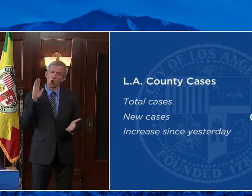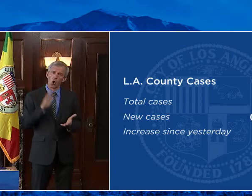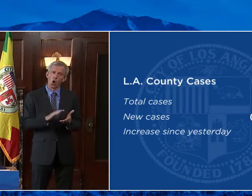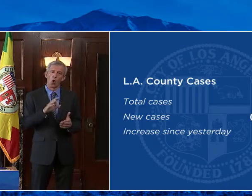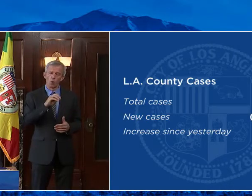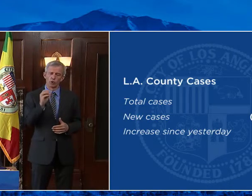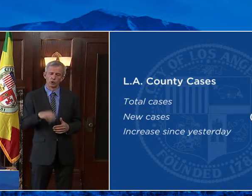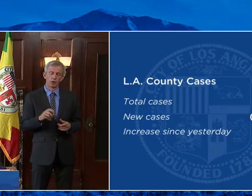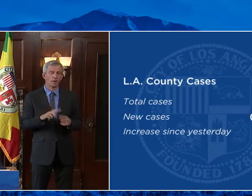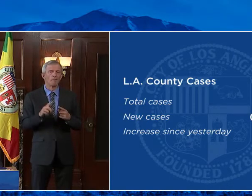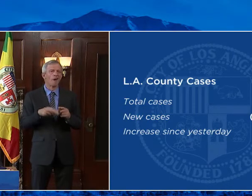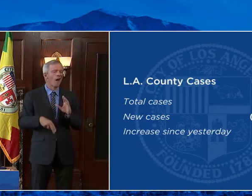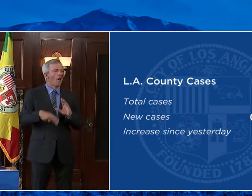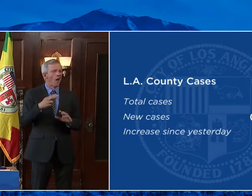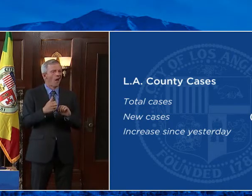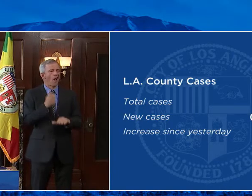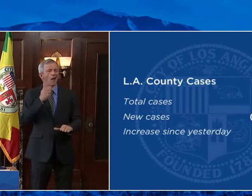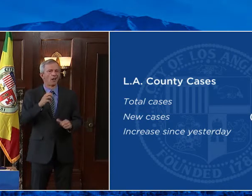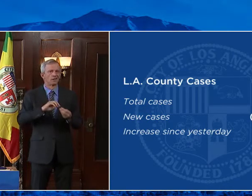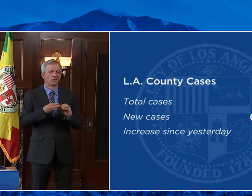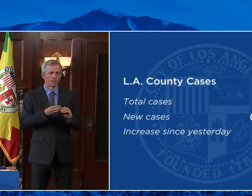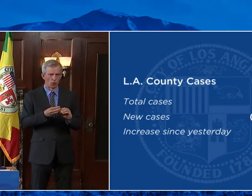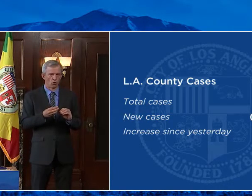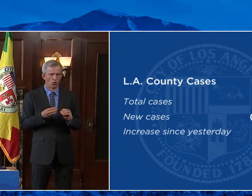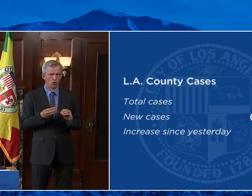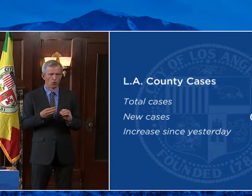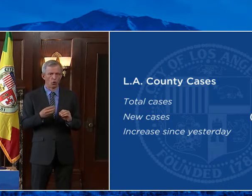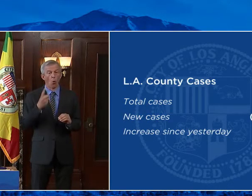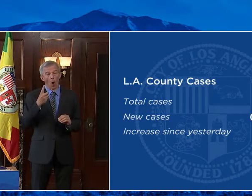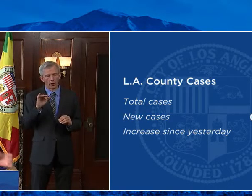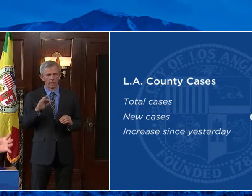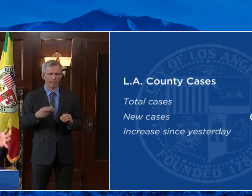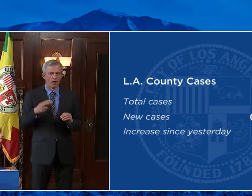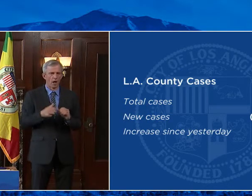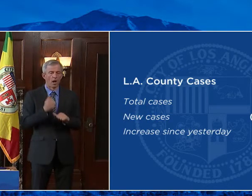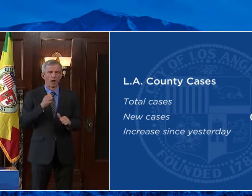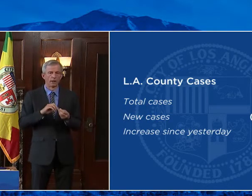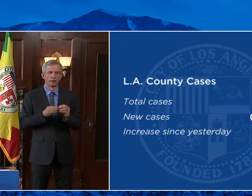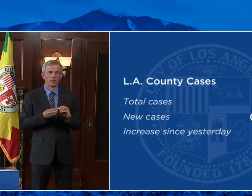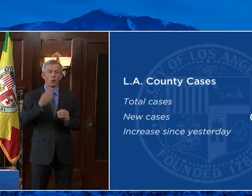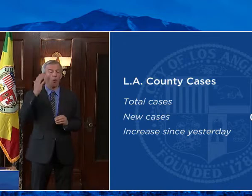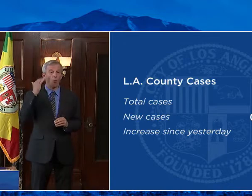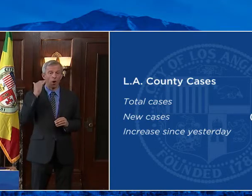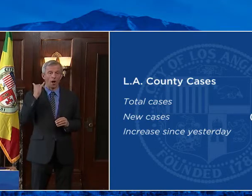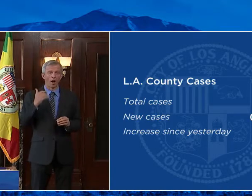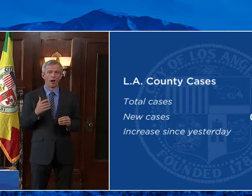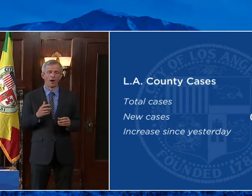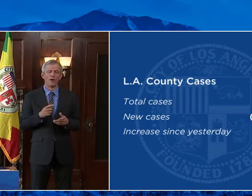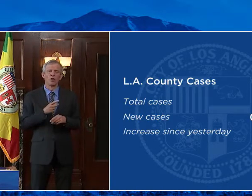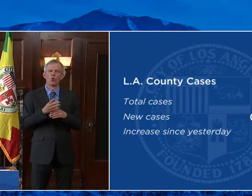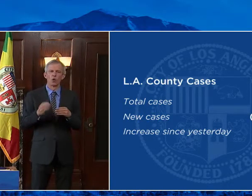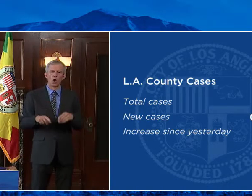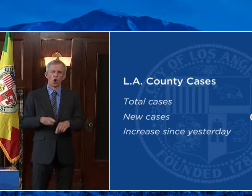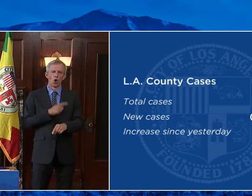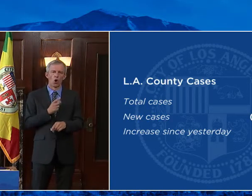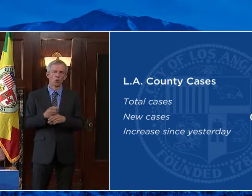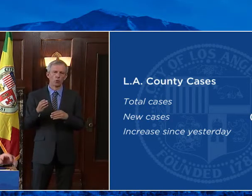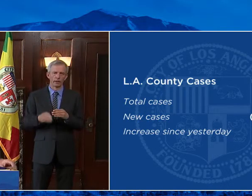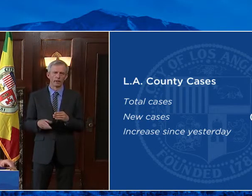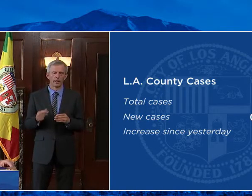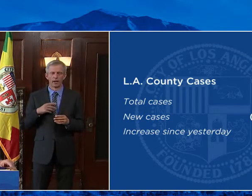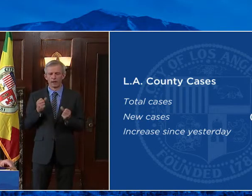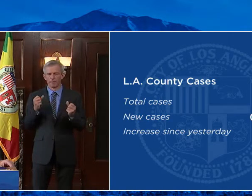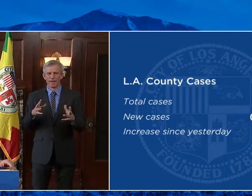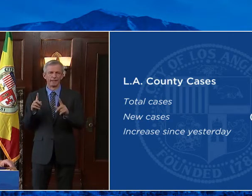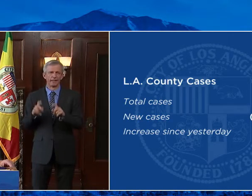increase, but one of the highest numbers, if not the highest number we've seen. That's because of the compression over the weekends and the long weekend of the number of cases that